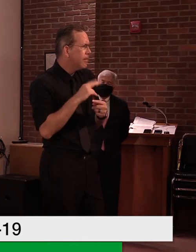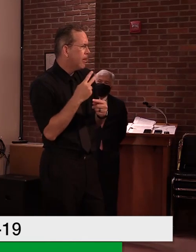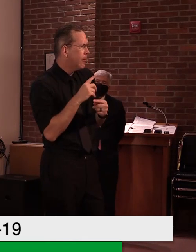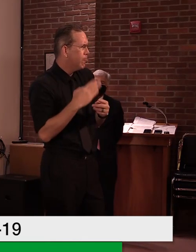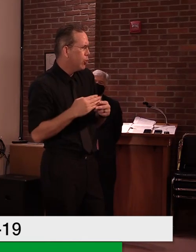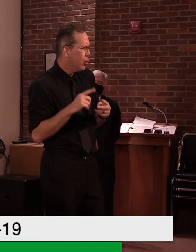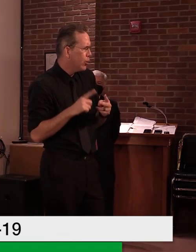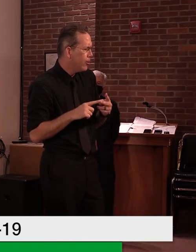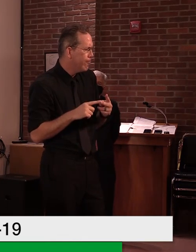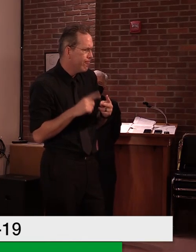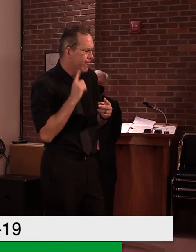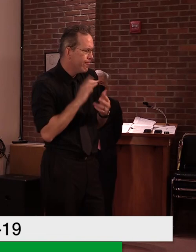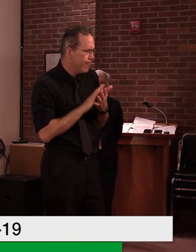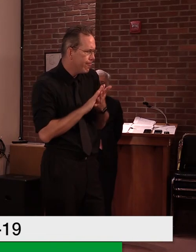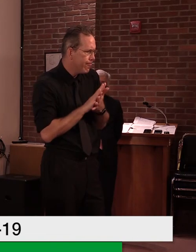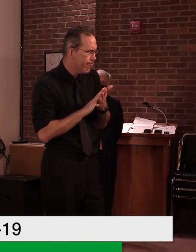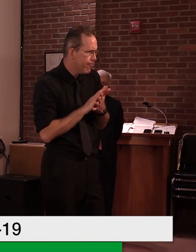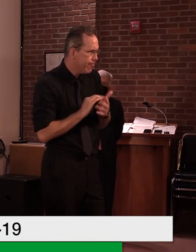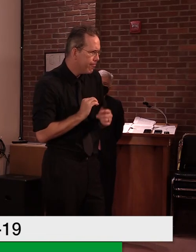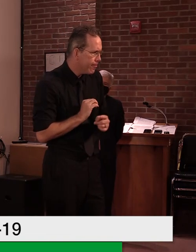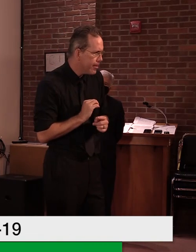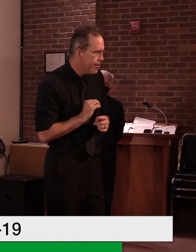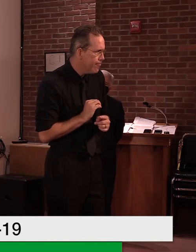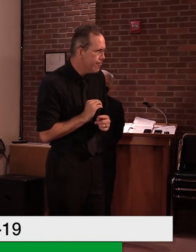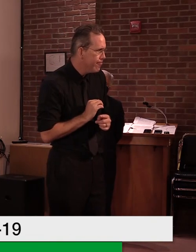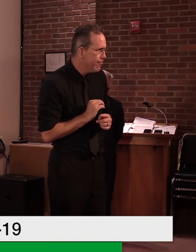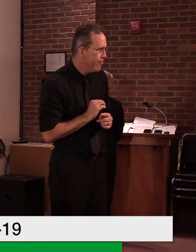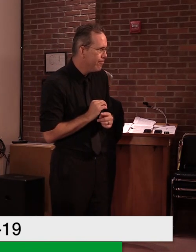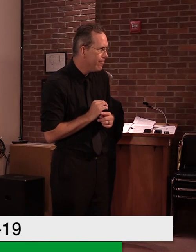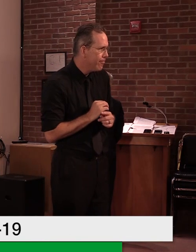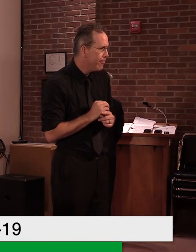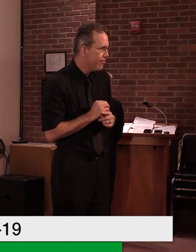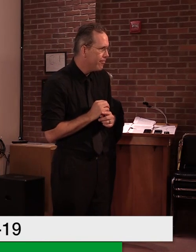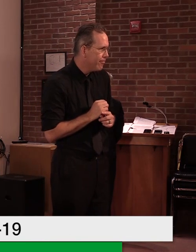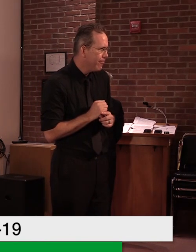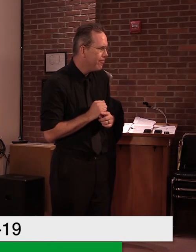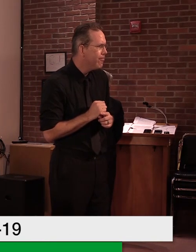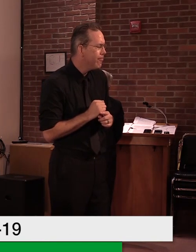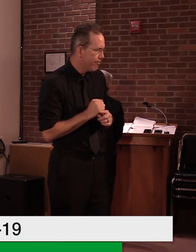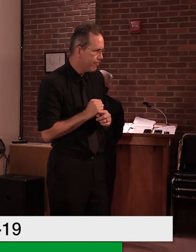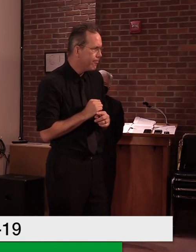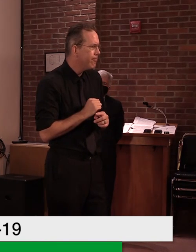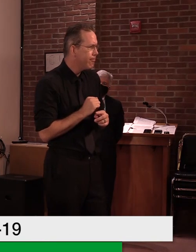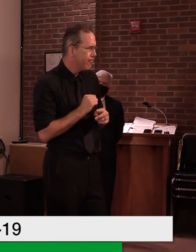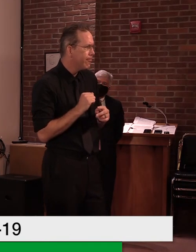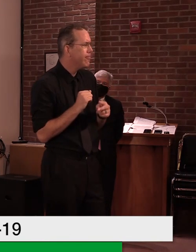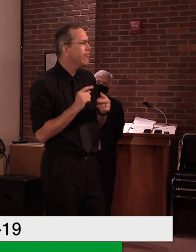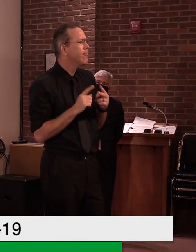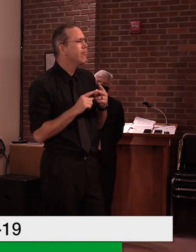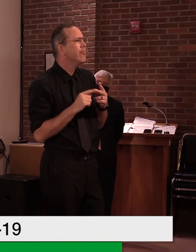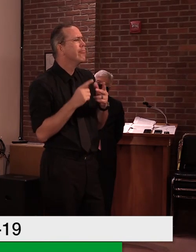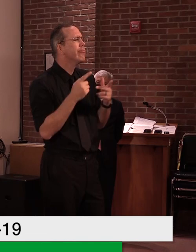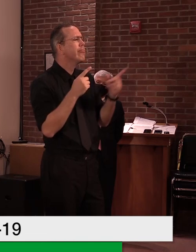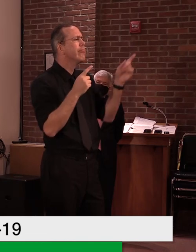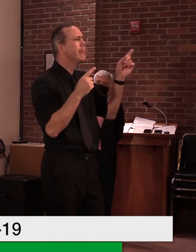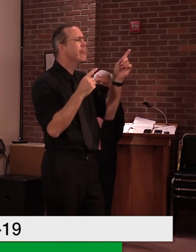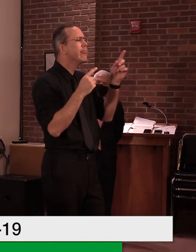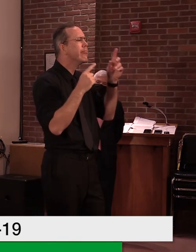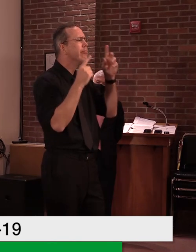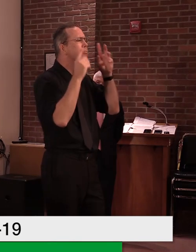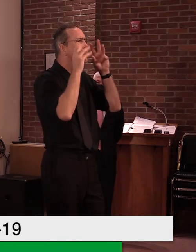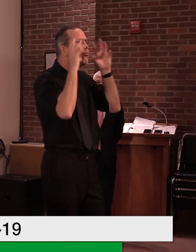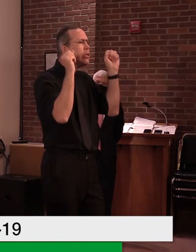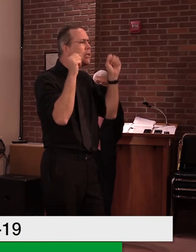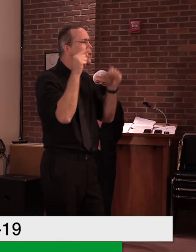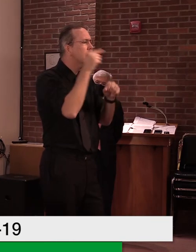of equipment, PPE or ventilators or whatever. Does Vermont have any unfulfilled requests from the federal government